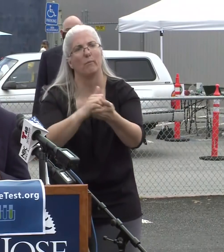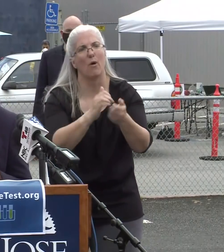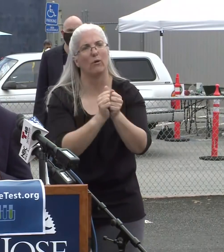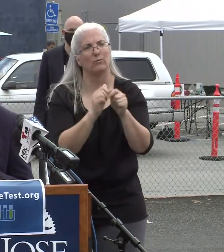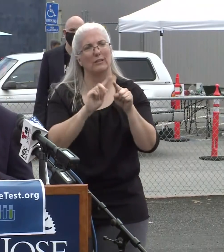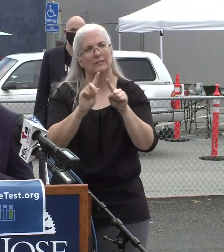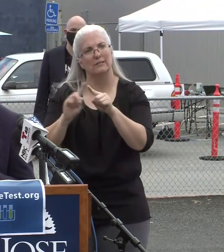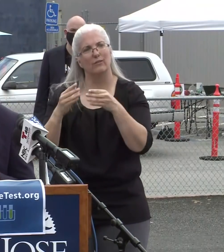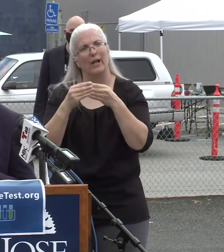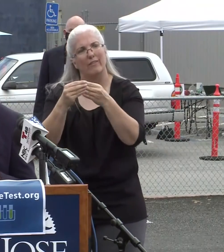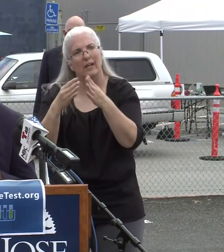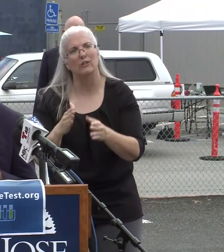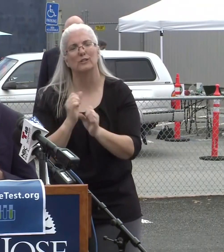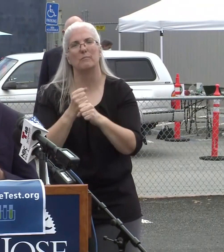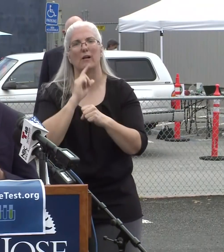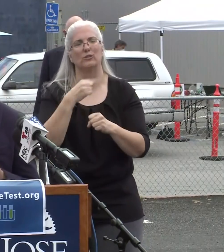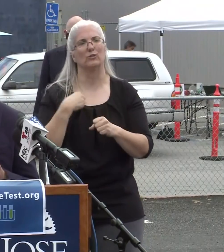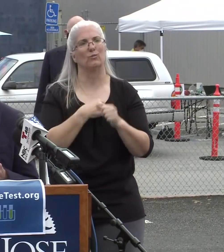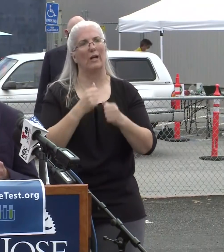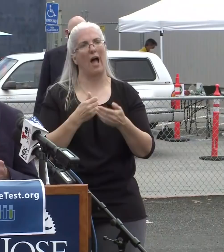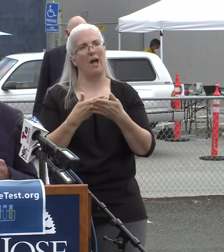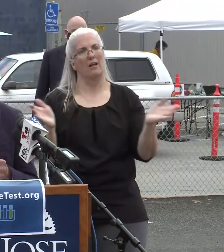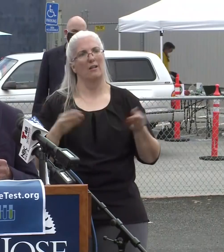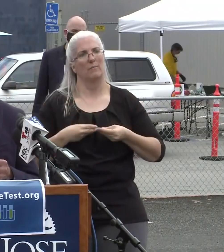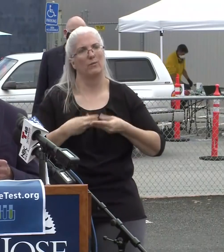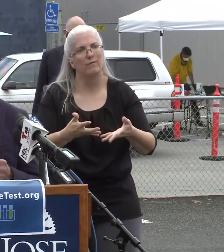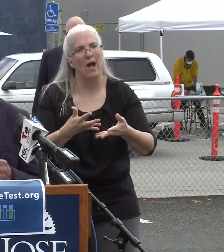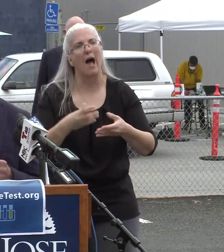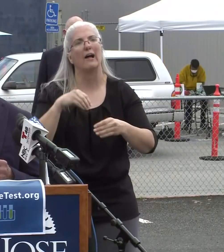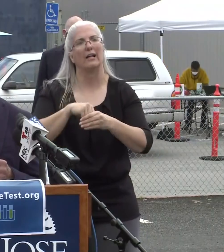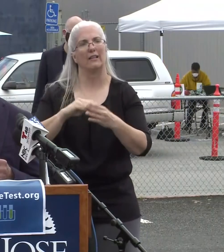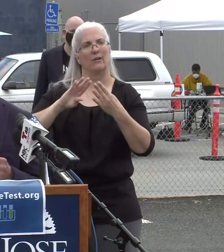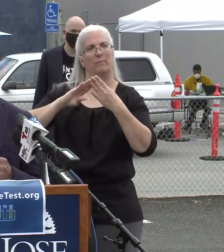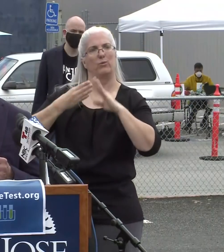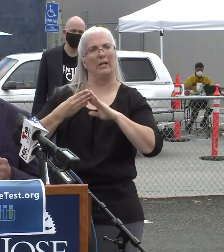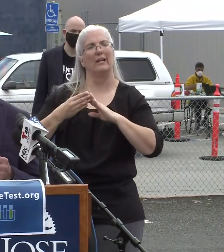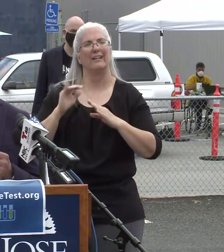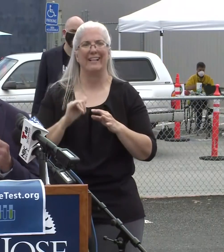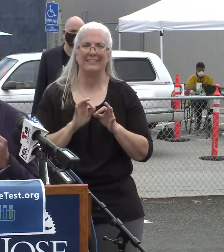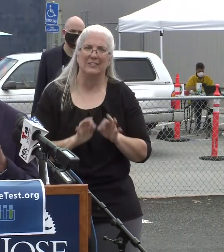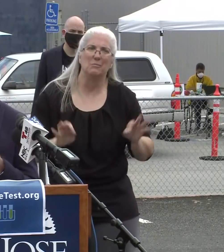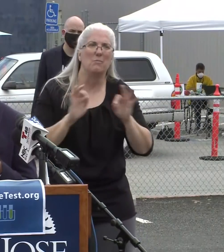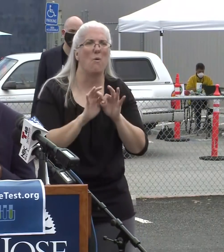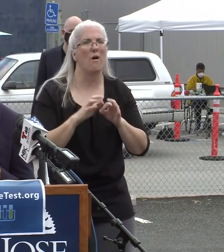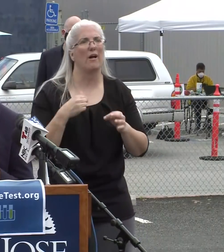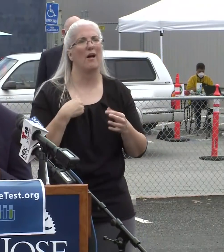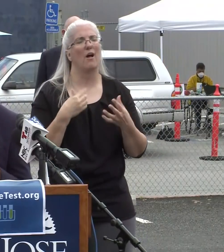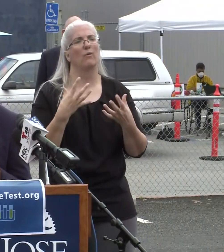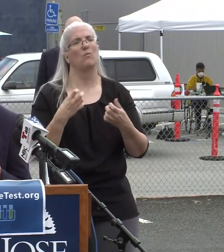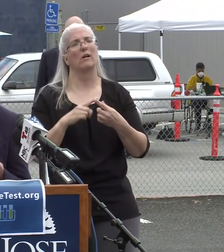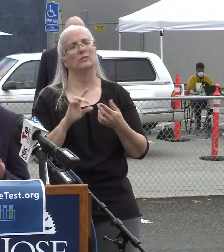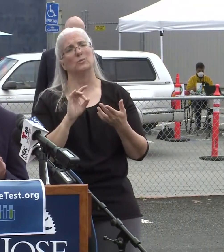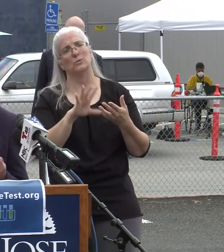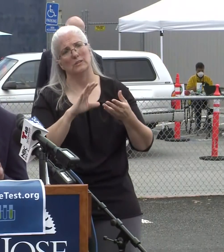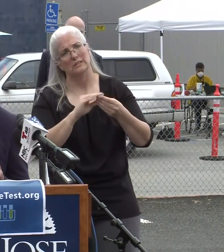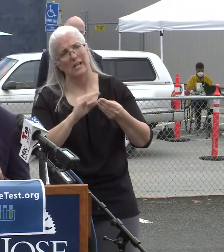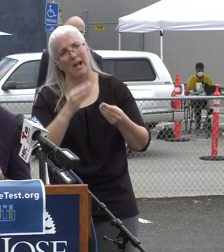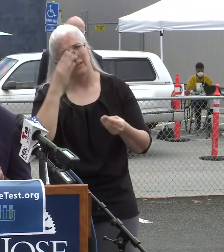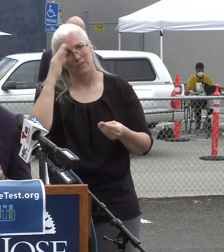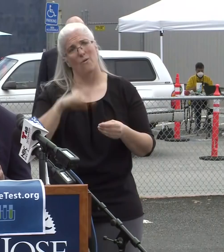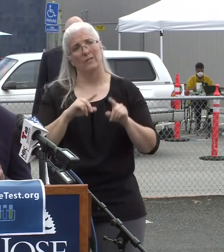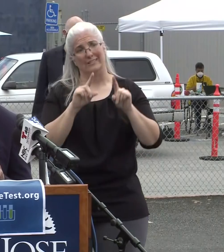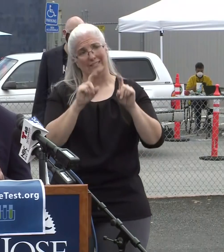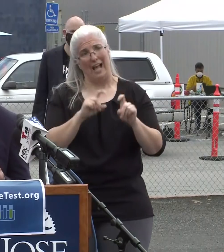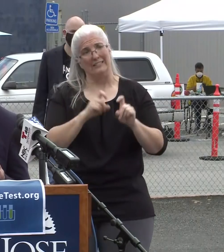effort to get these people tested. That's what's important. And so I want to say that the testing is going to be